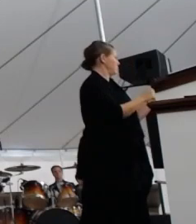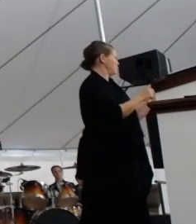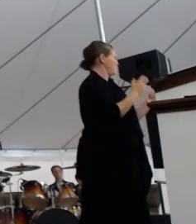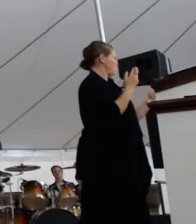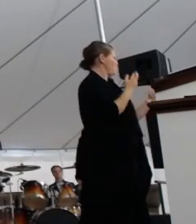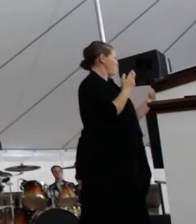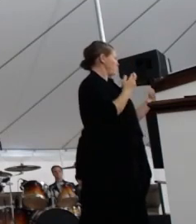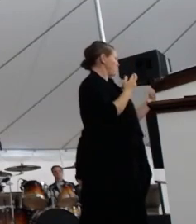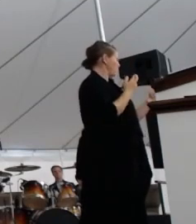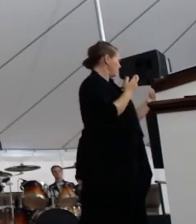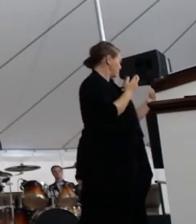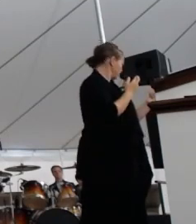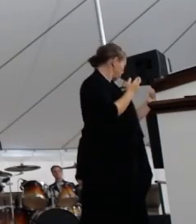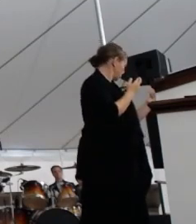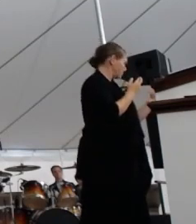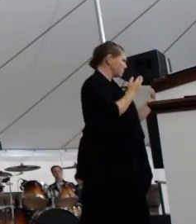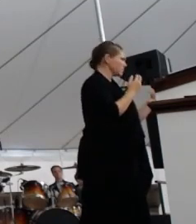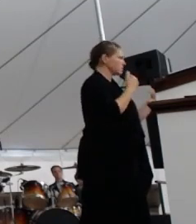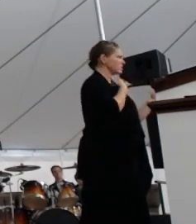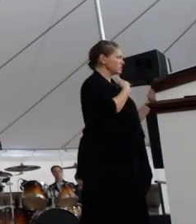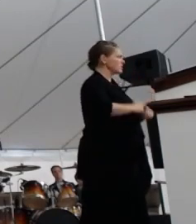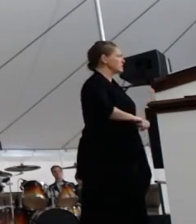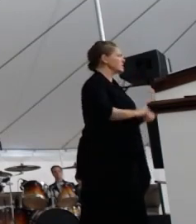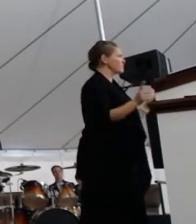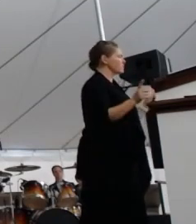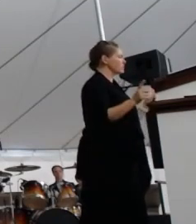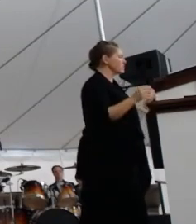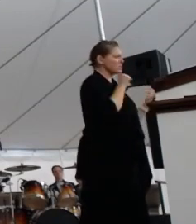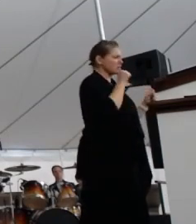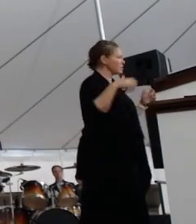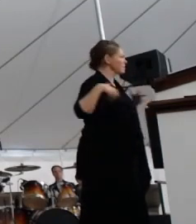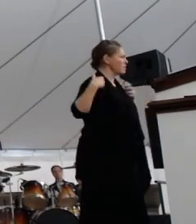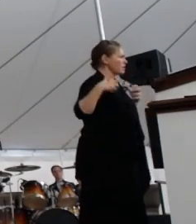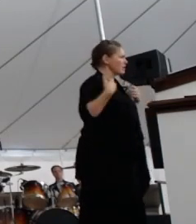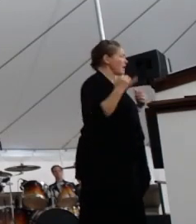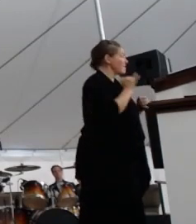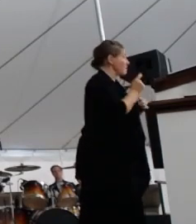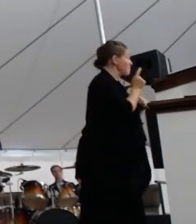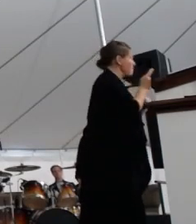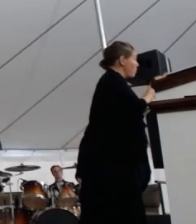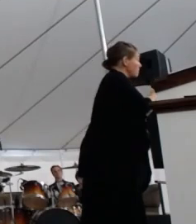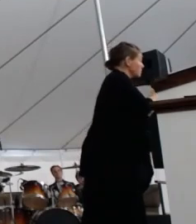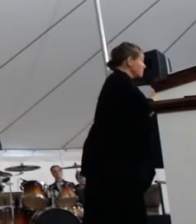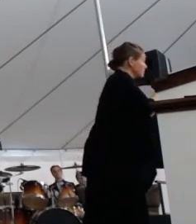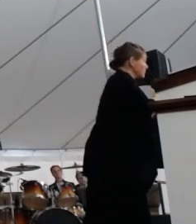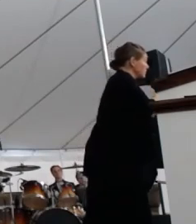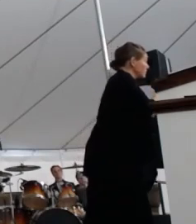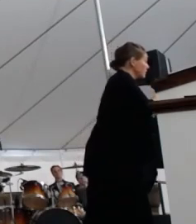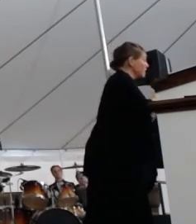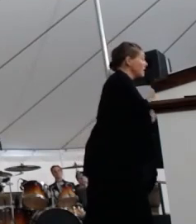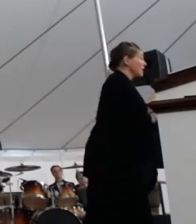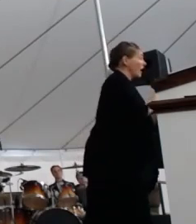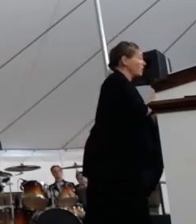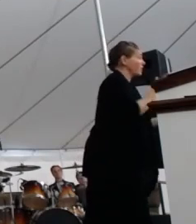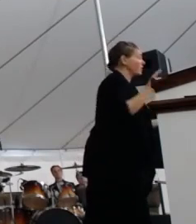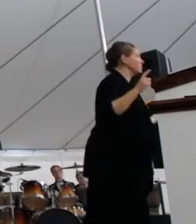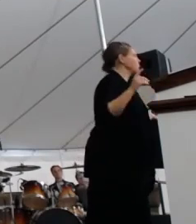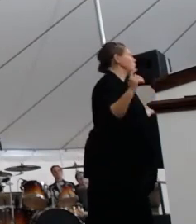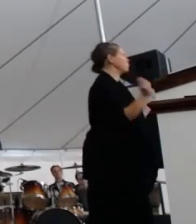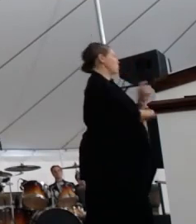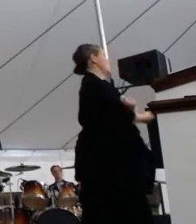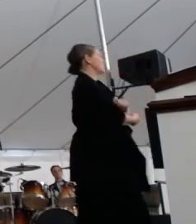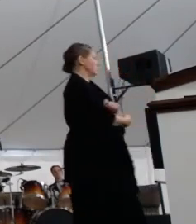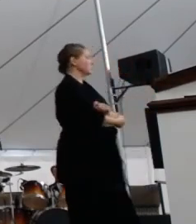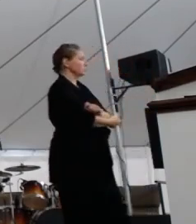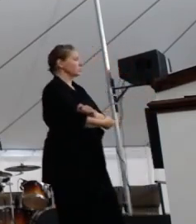different. And it was in that moment, she said, that was the moment everything changed.